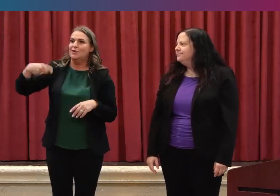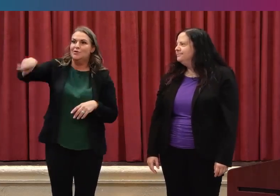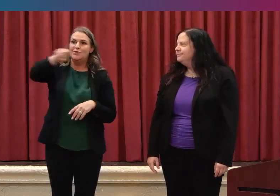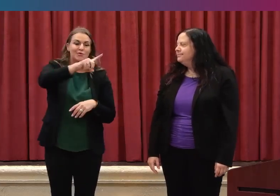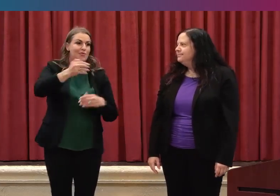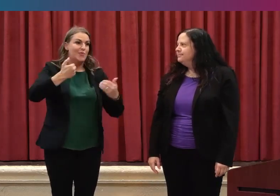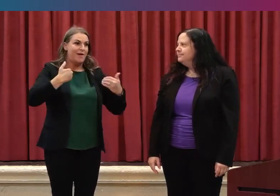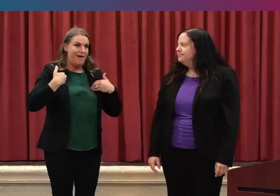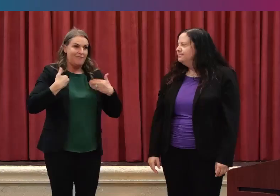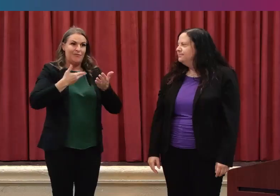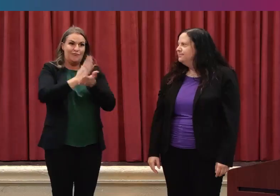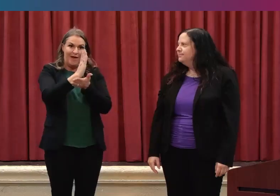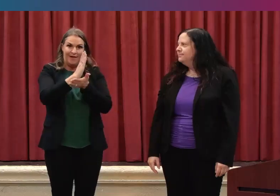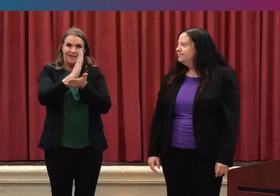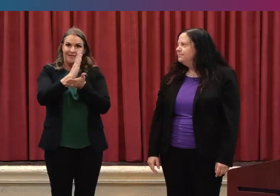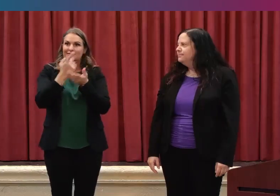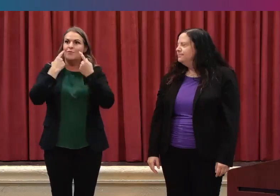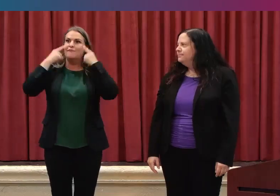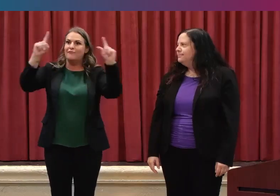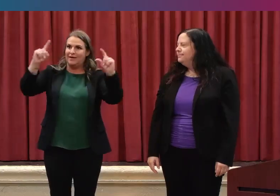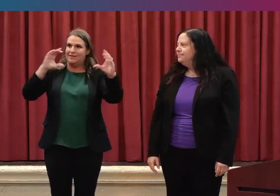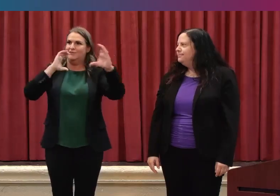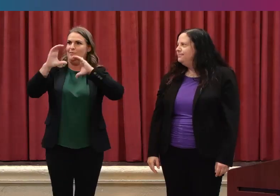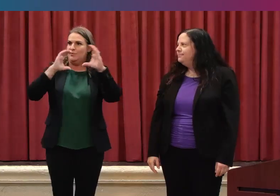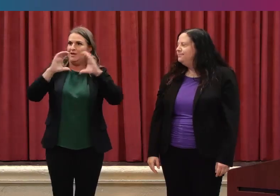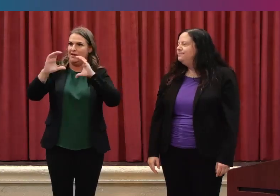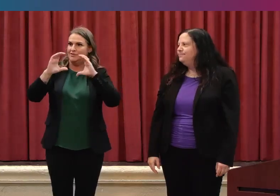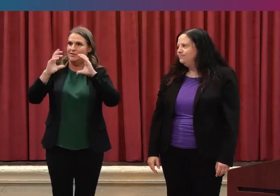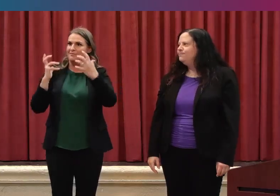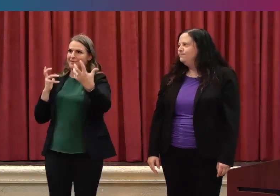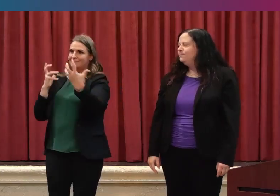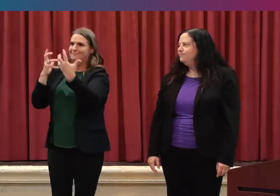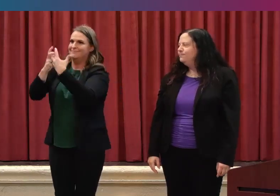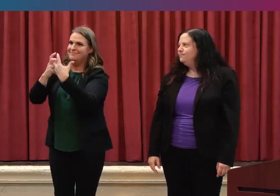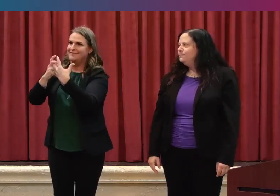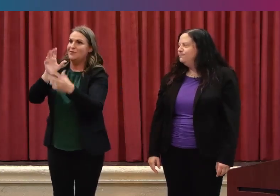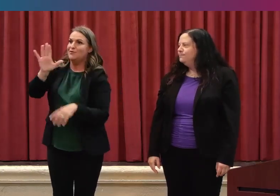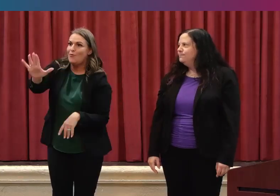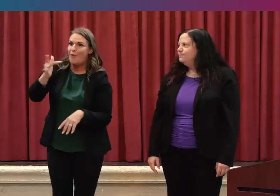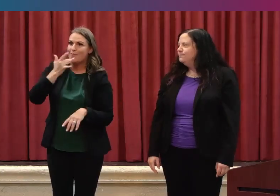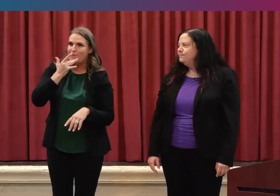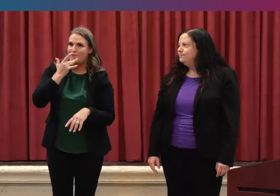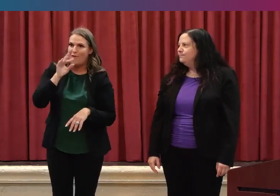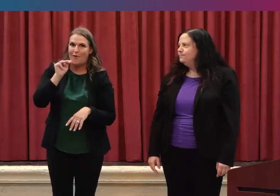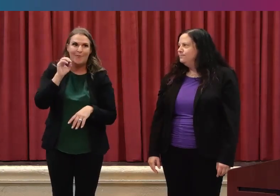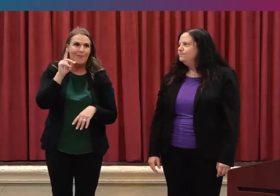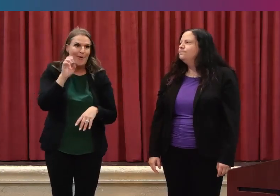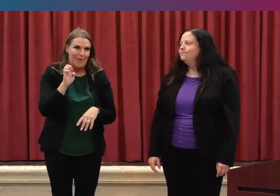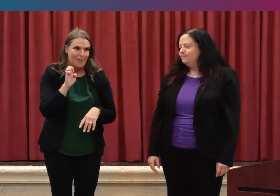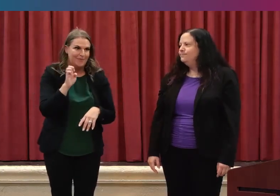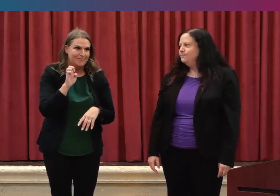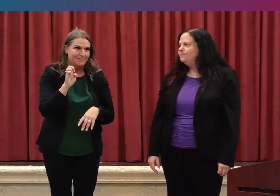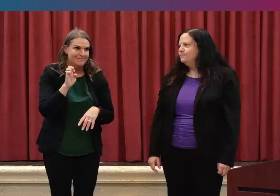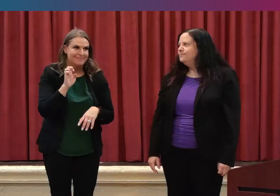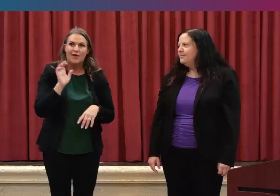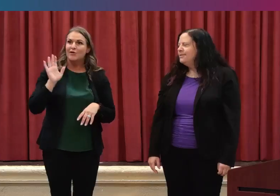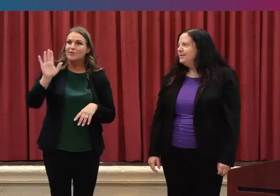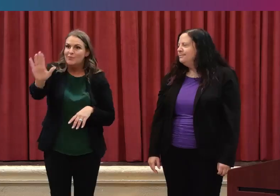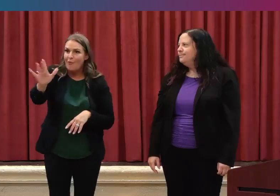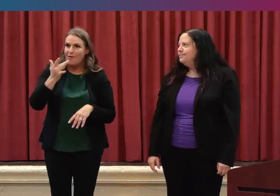The law states clearly that you have a right to effective communication. That means that communication